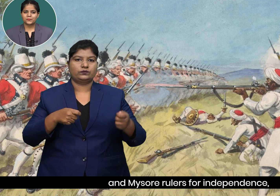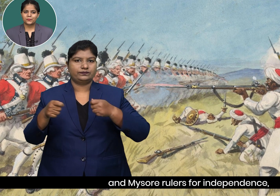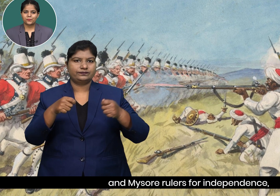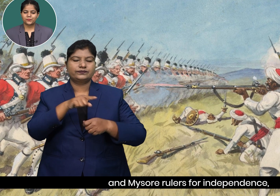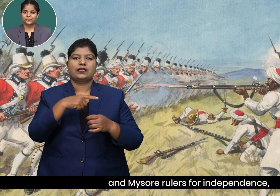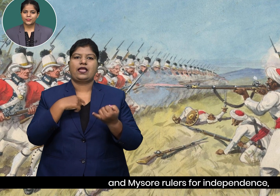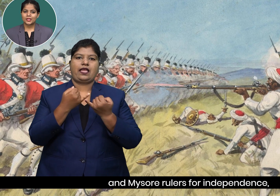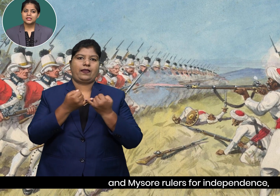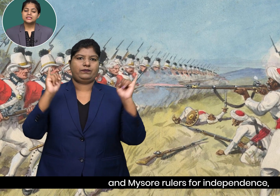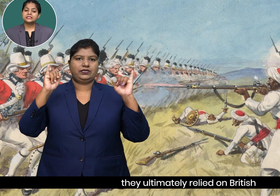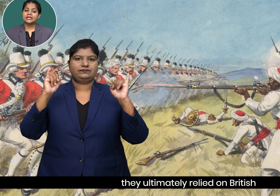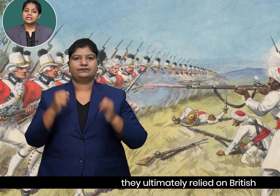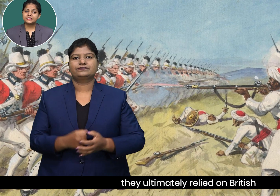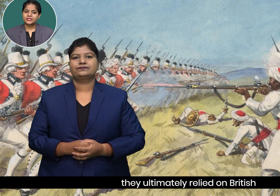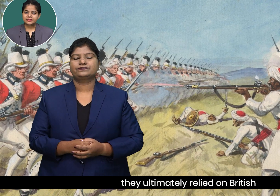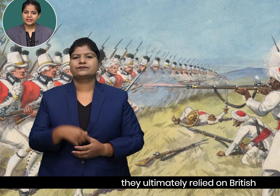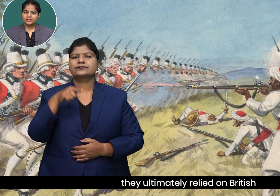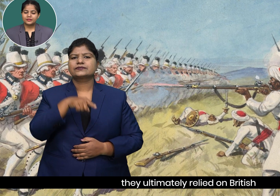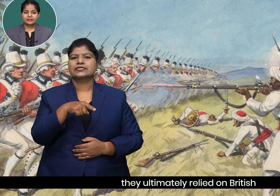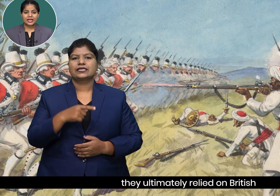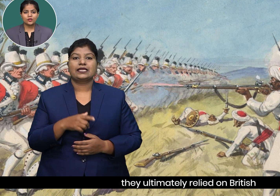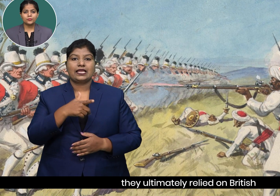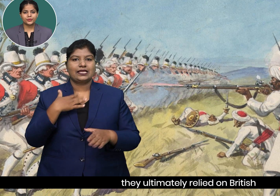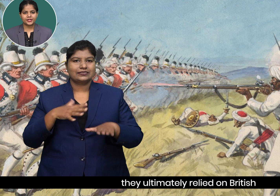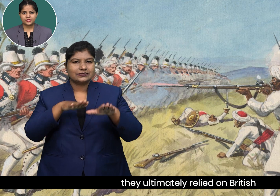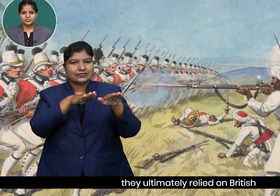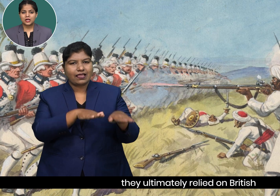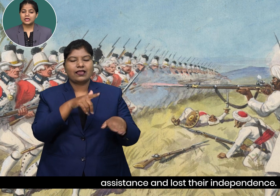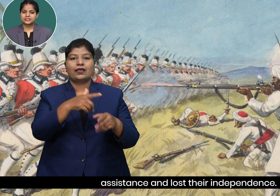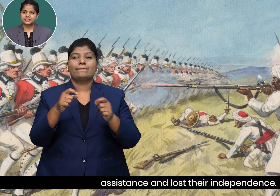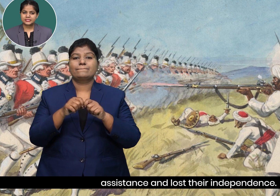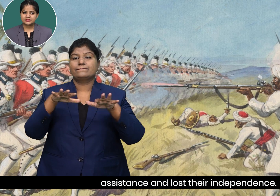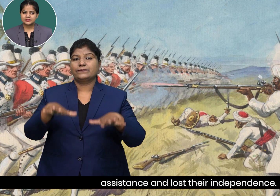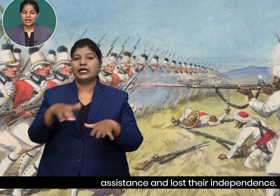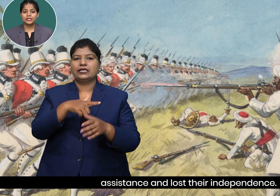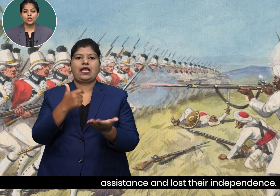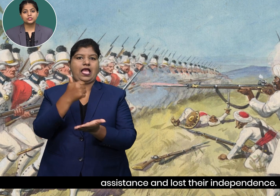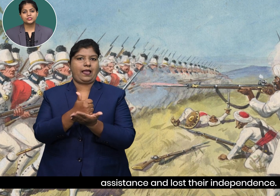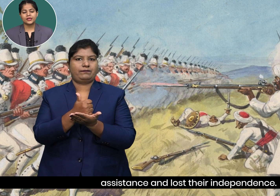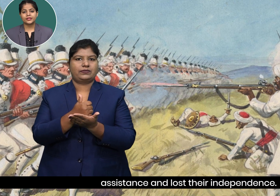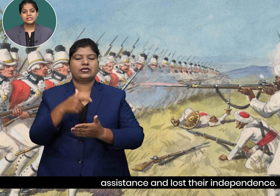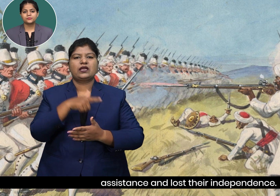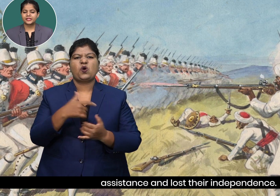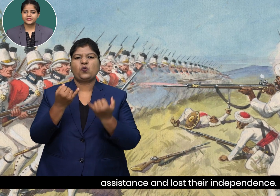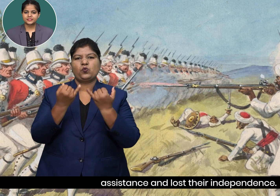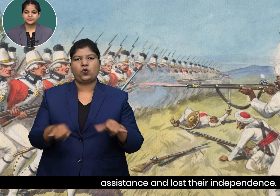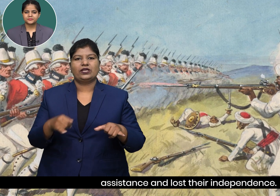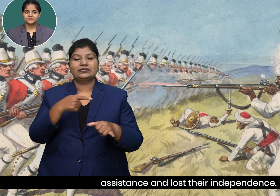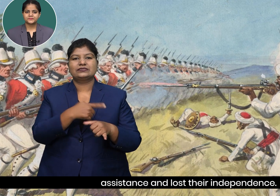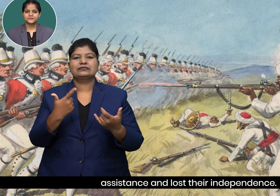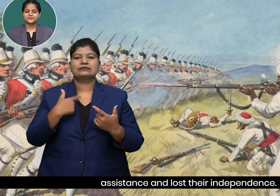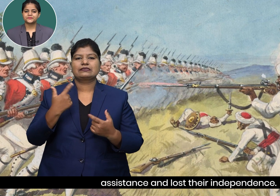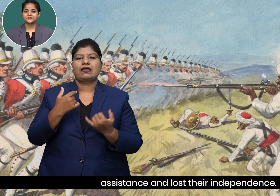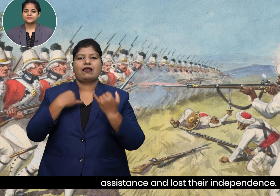independence. They ultimately relied on British assistance and lost their independence.